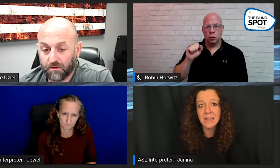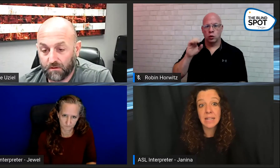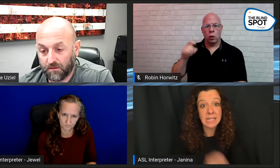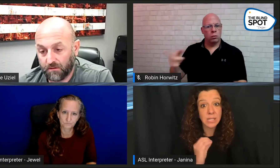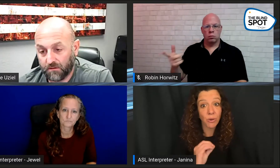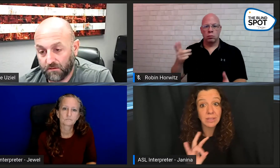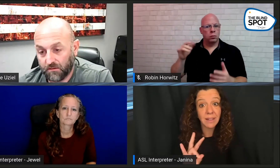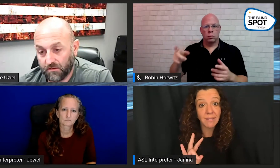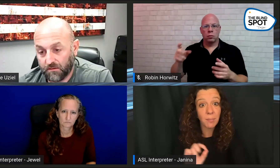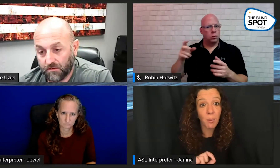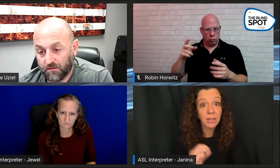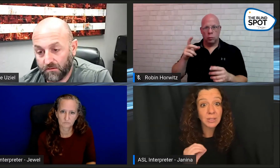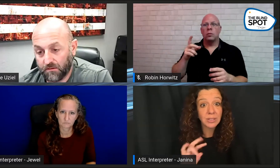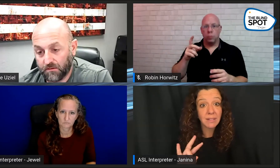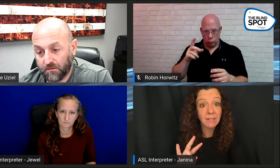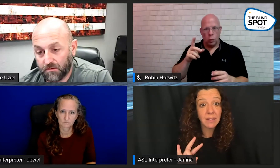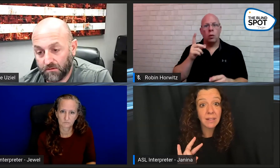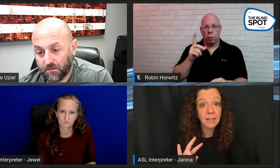0.8%,